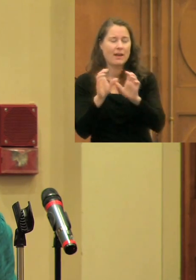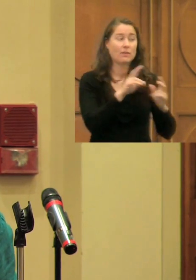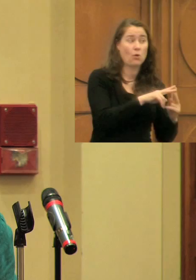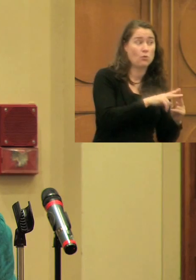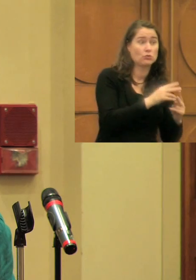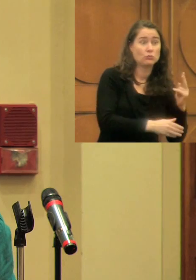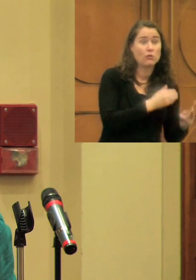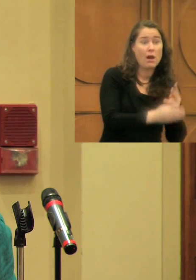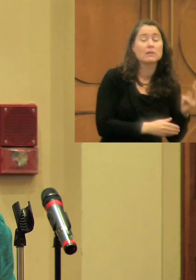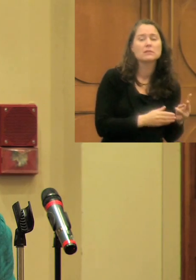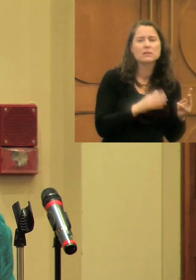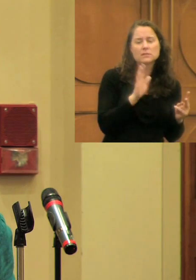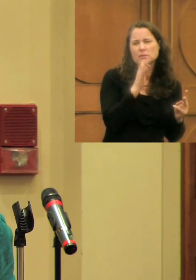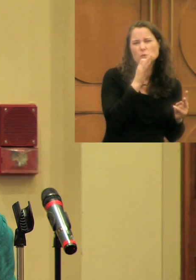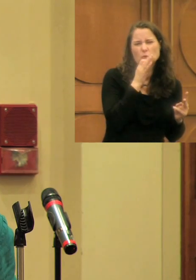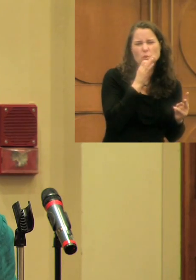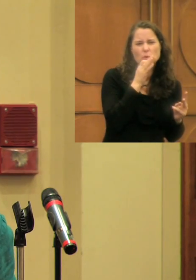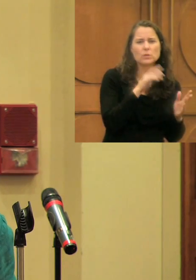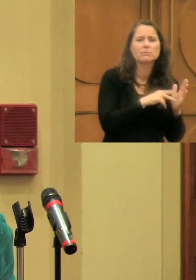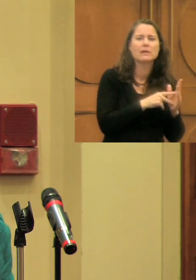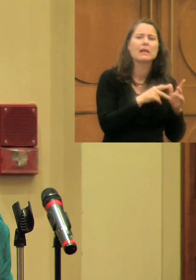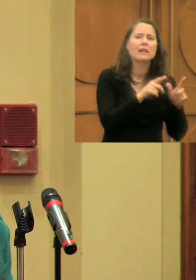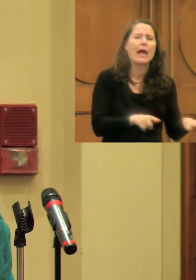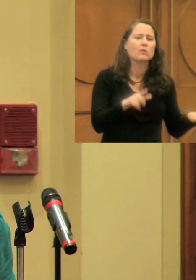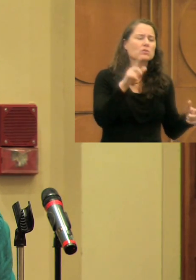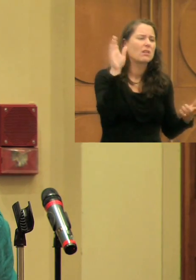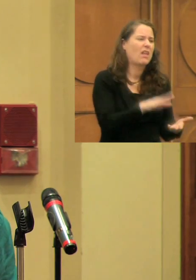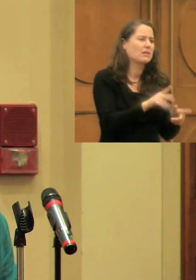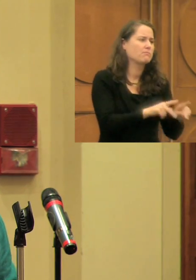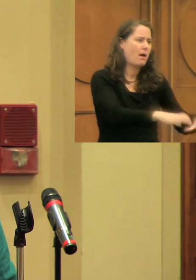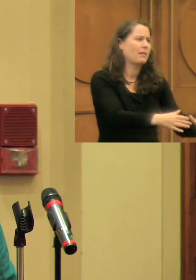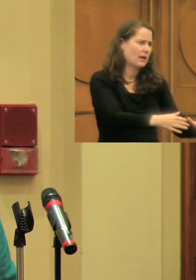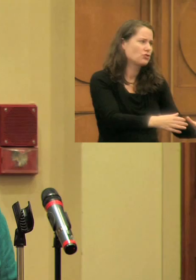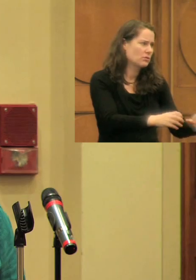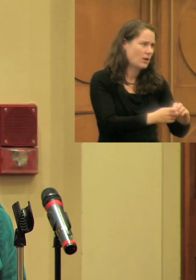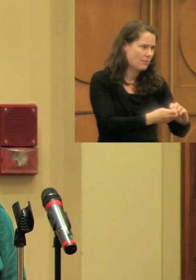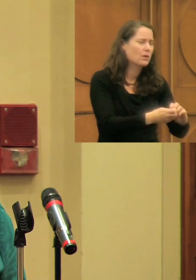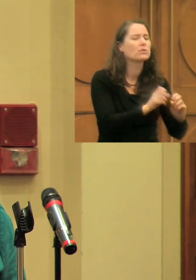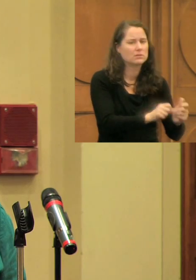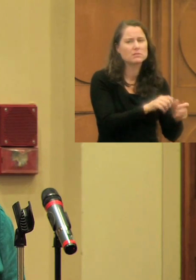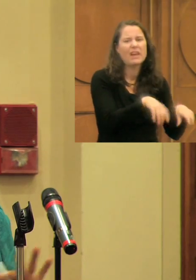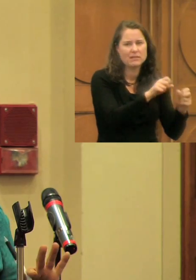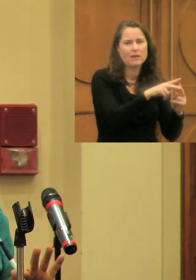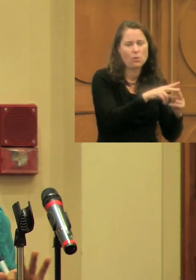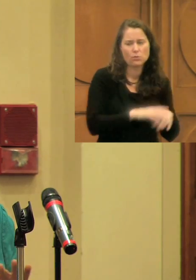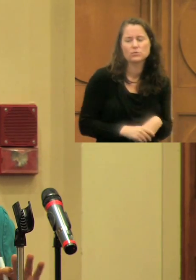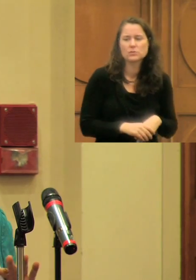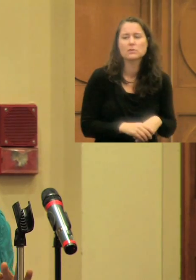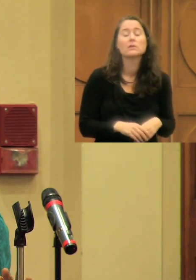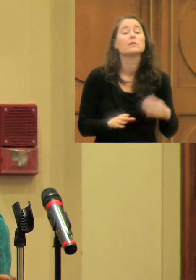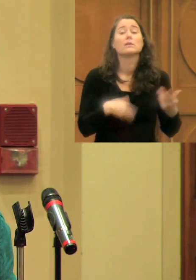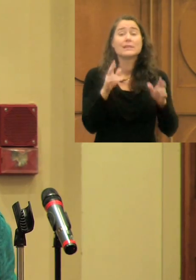for languages of lesser diffusion. And then you have to get recertified. I mean, to get recertified